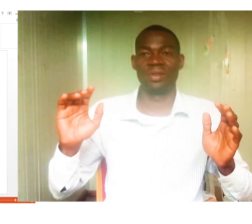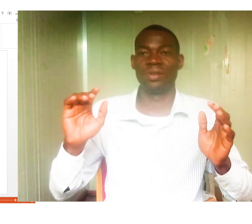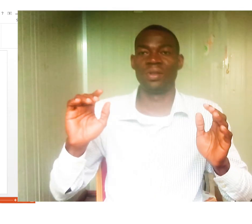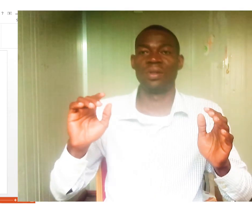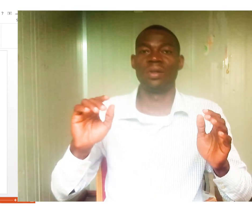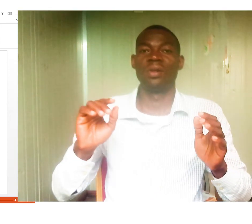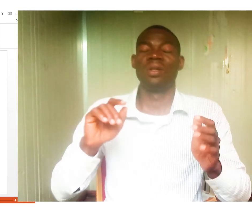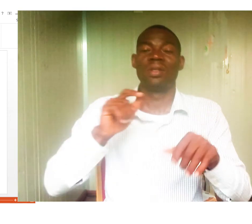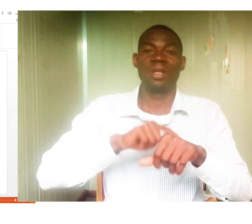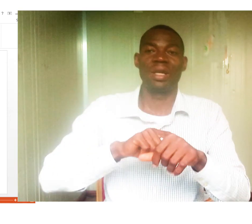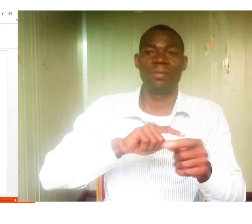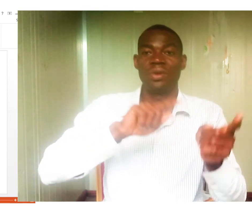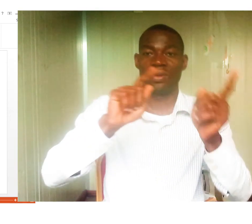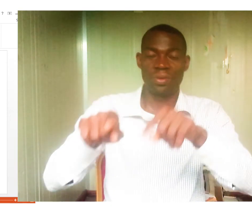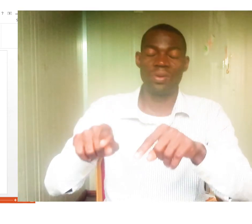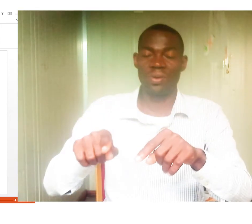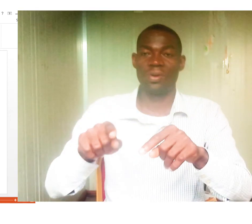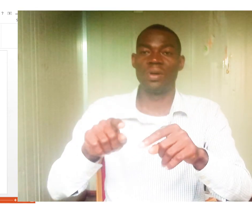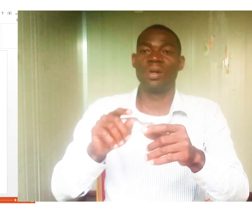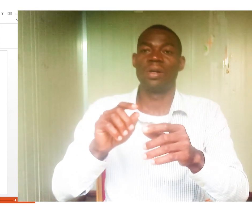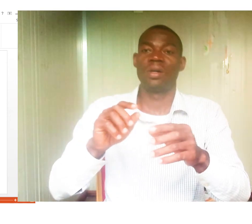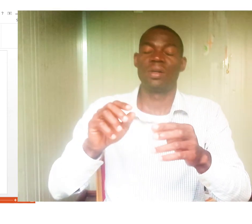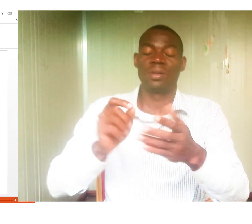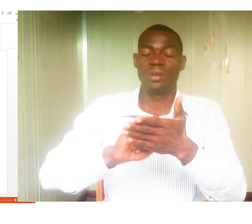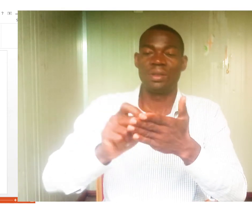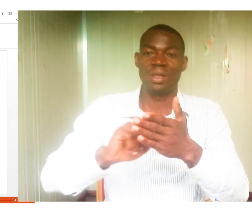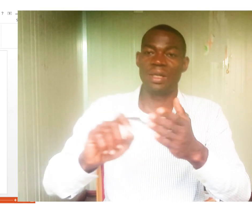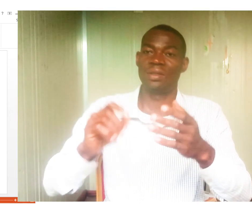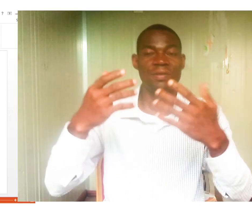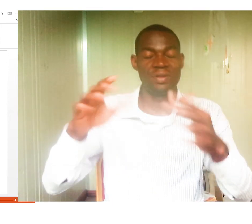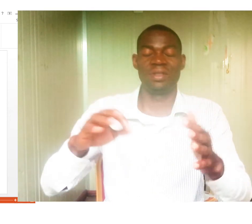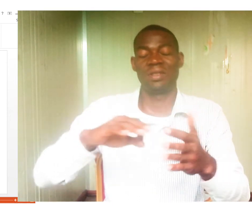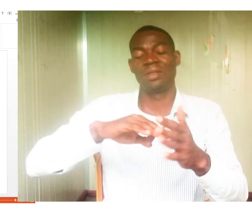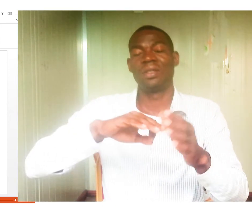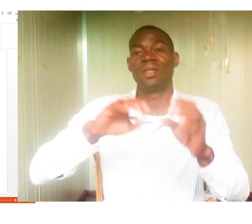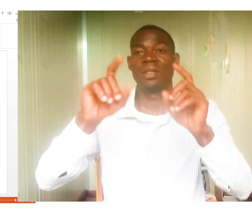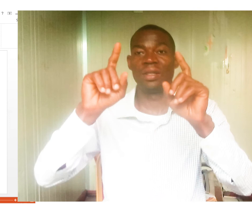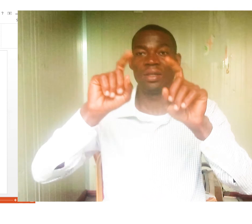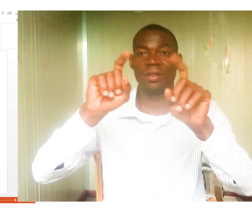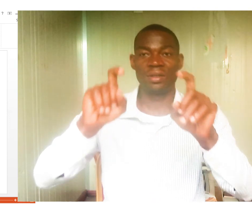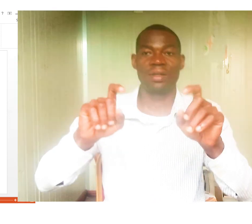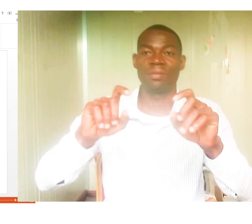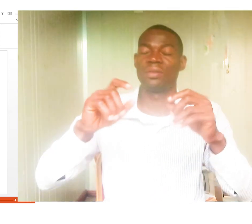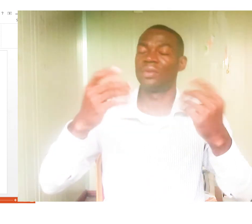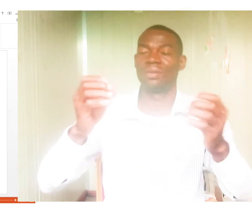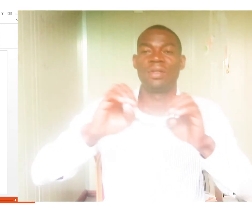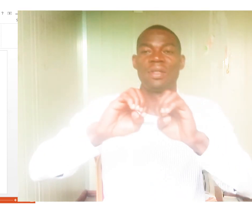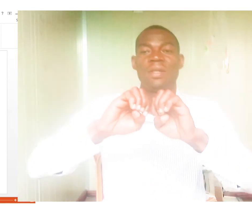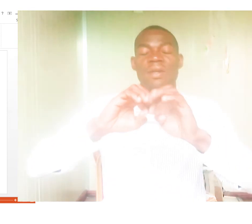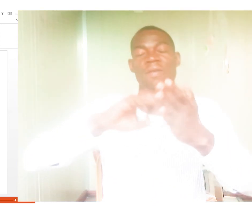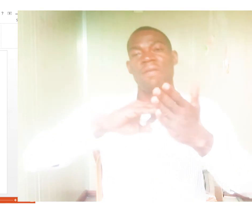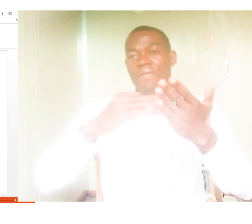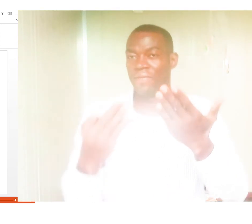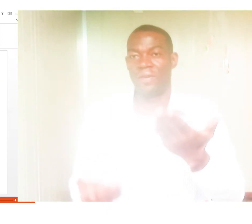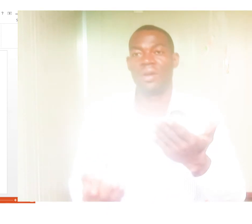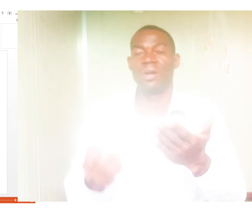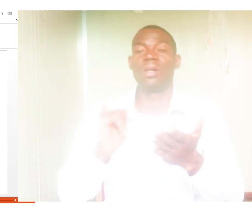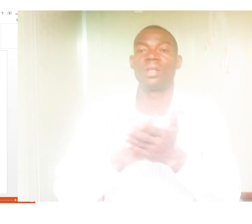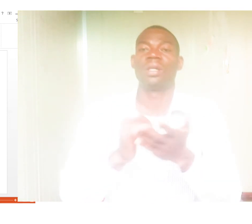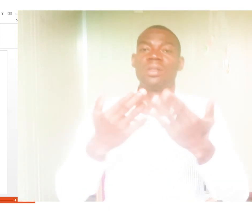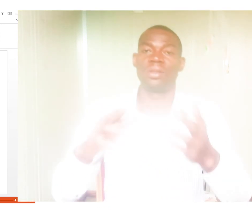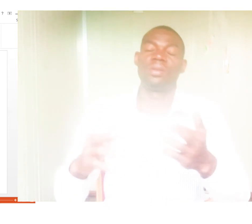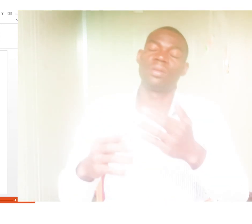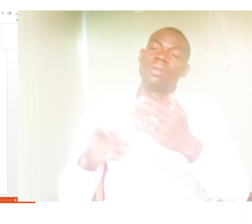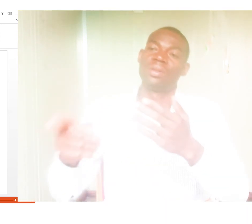of education, but they've failed. So they are not doing anything and they are left financially